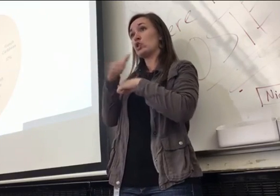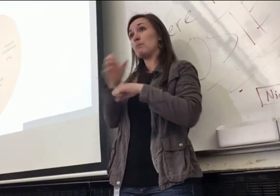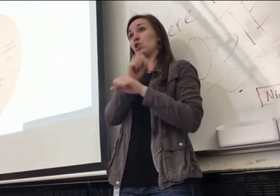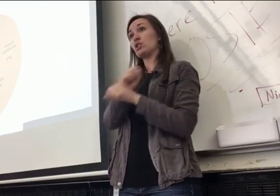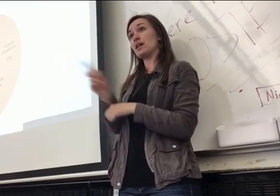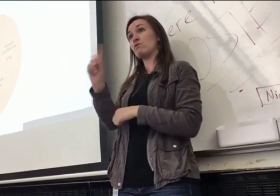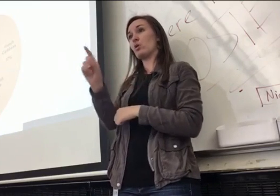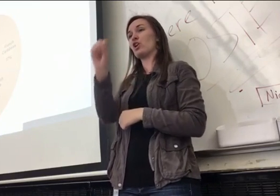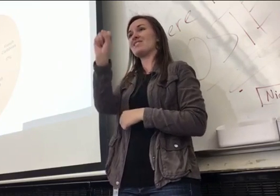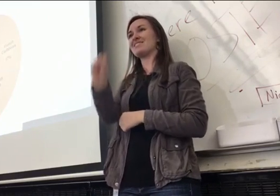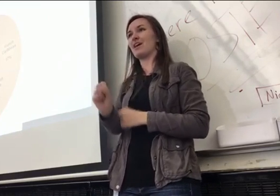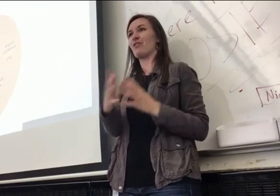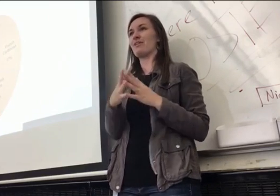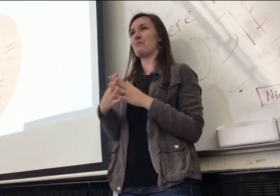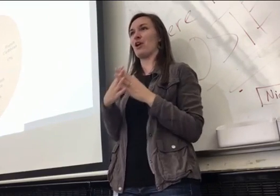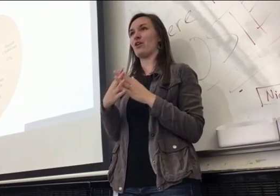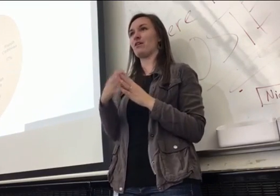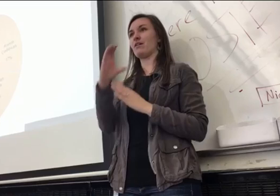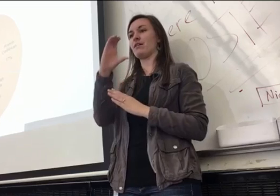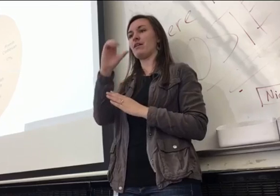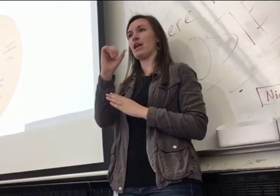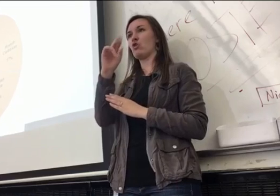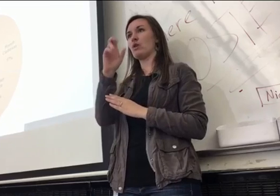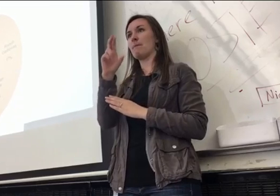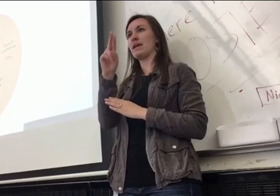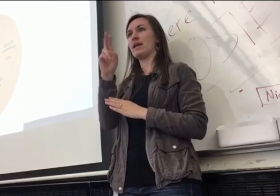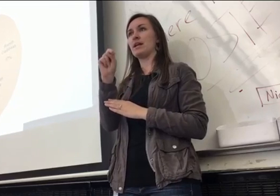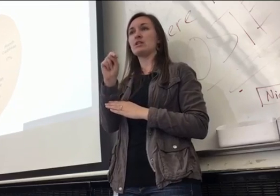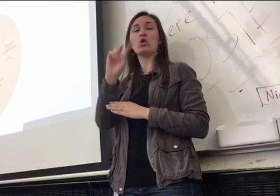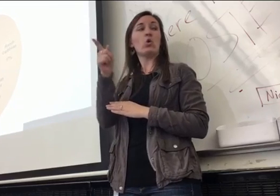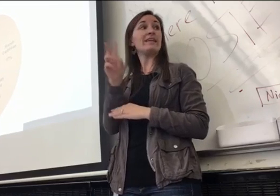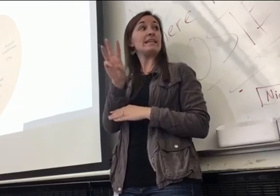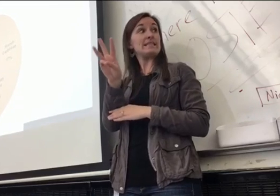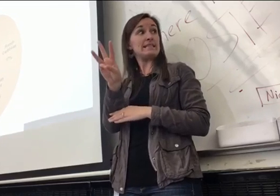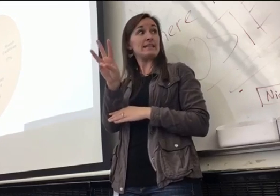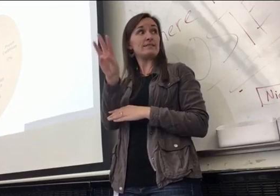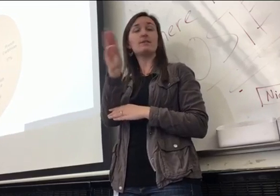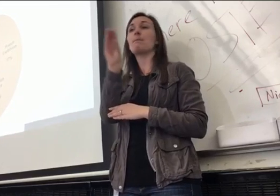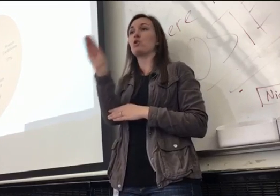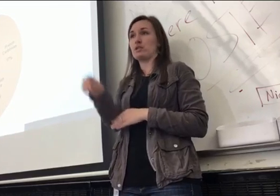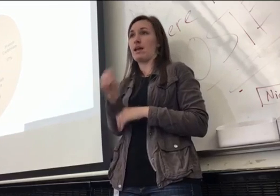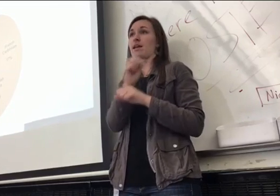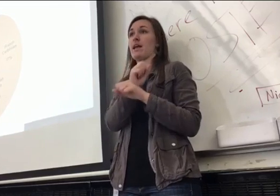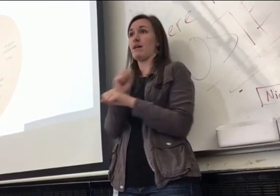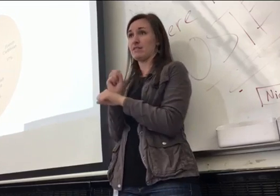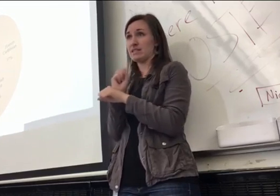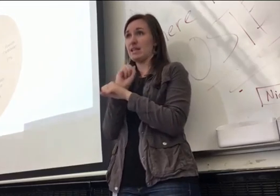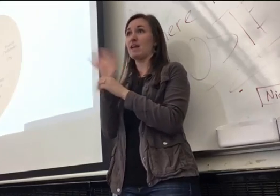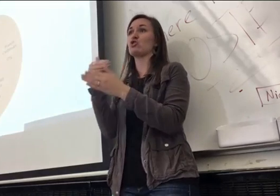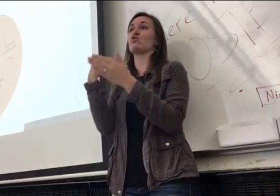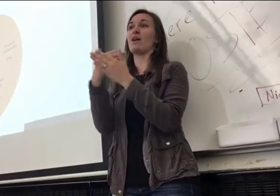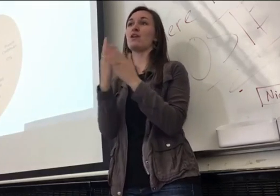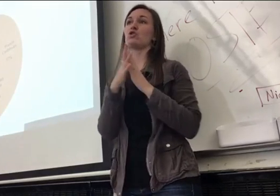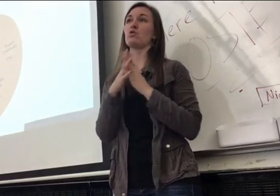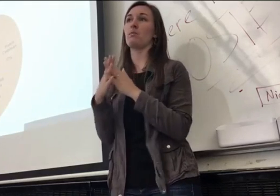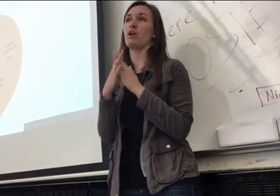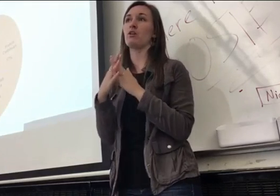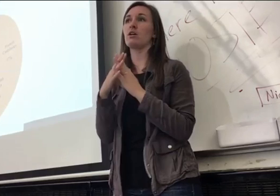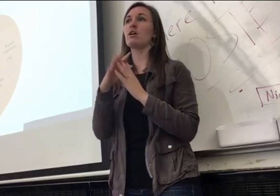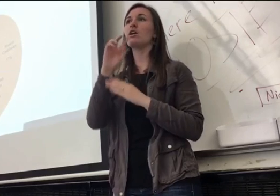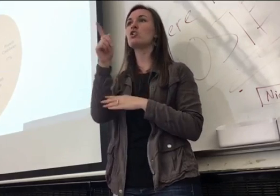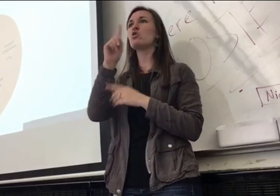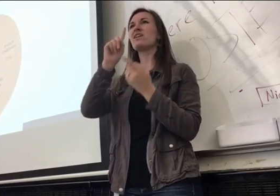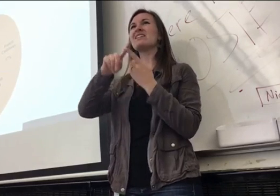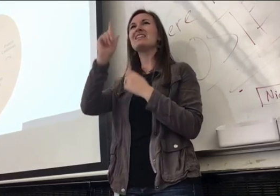the Caribbean. Only 6% of slaves actually went immediately to the United States. It's not until tobacco comes along, or not